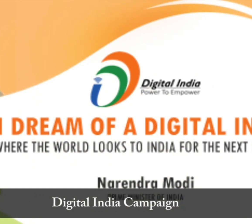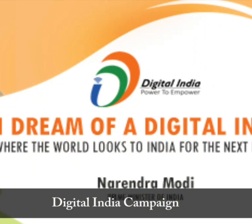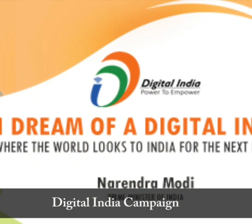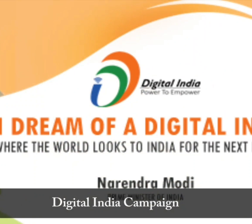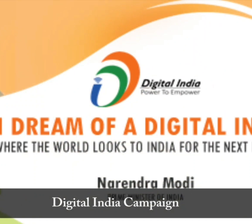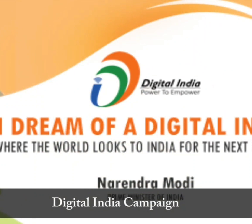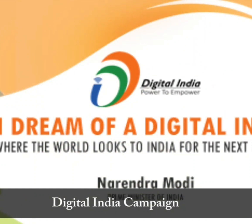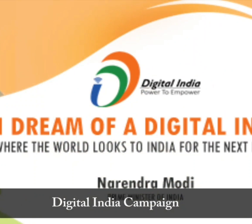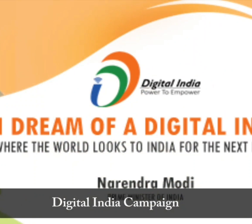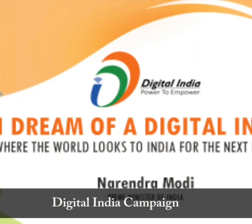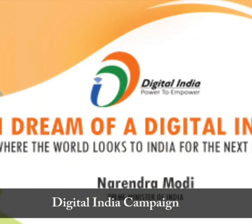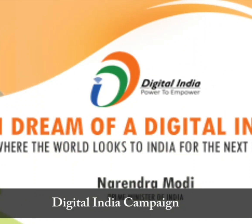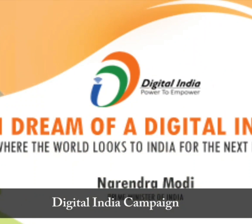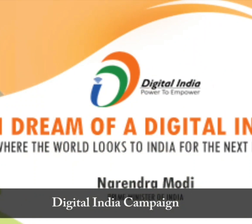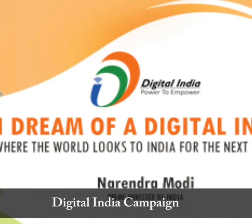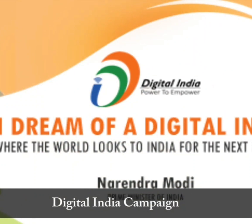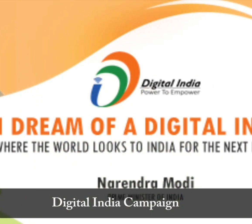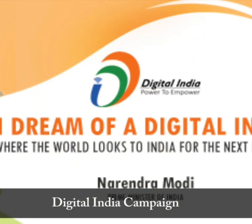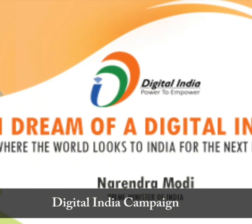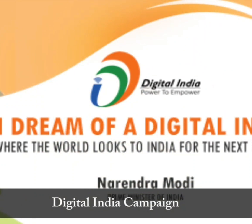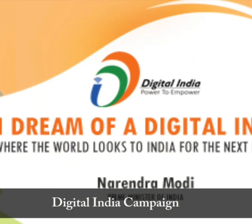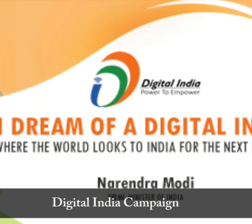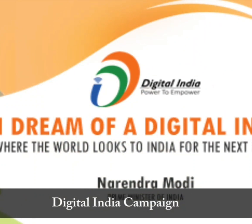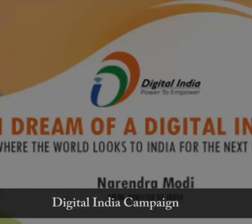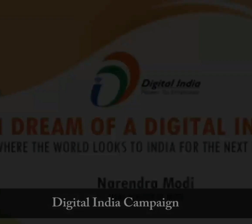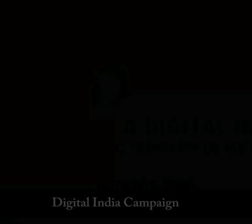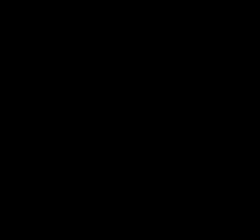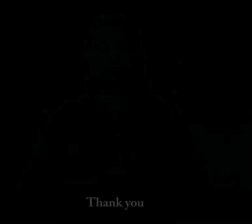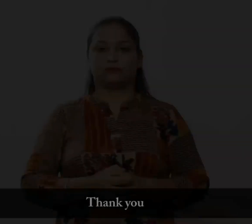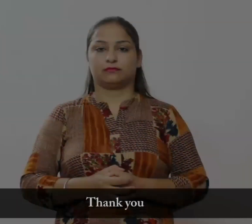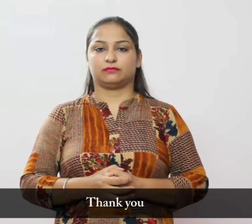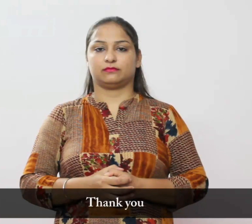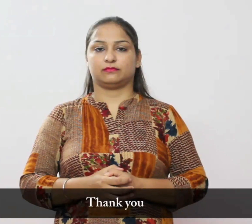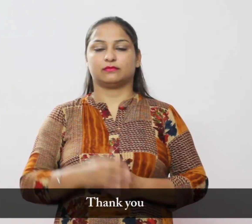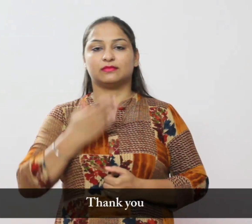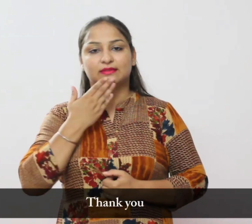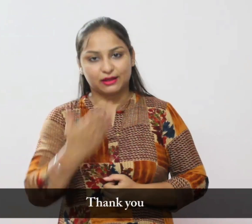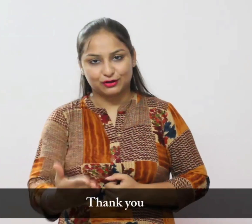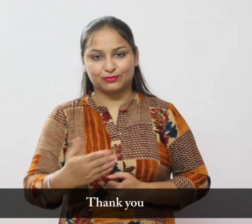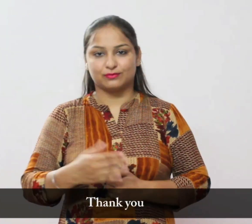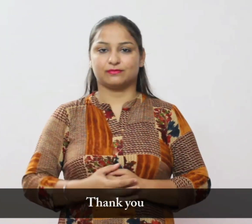Thank you.